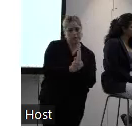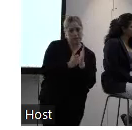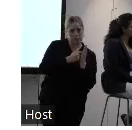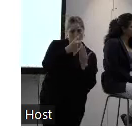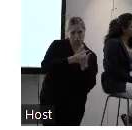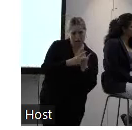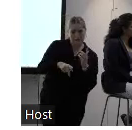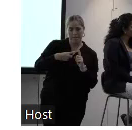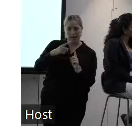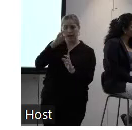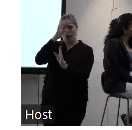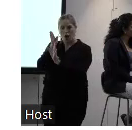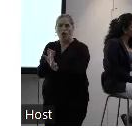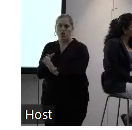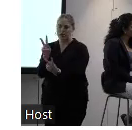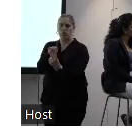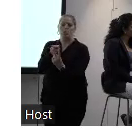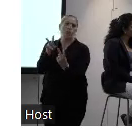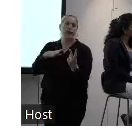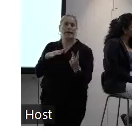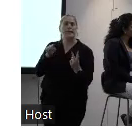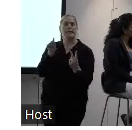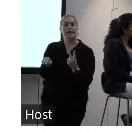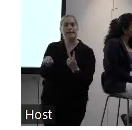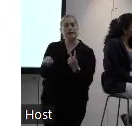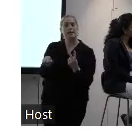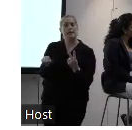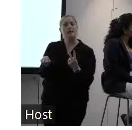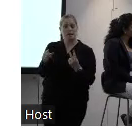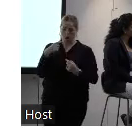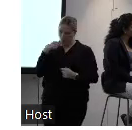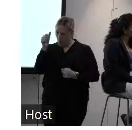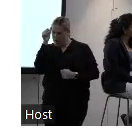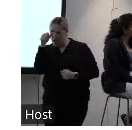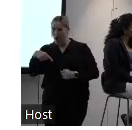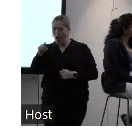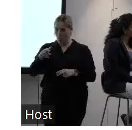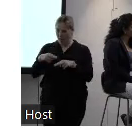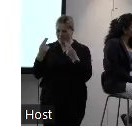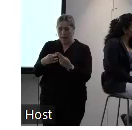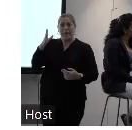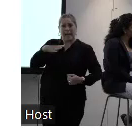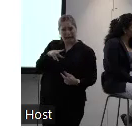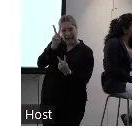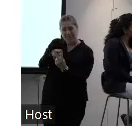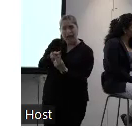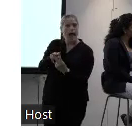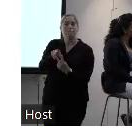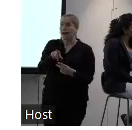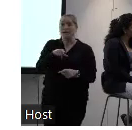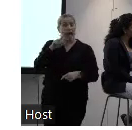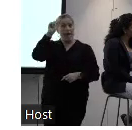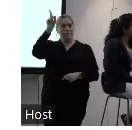to show with evidence that there's a large discrepancy between what families want access to and what they currently have access to. So we can start thinking